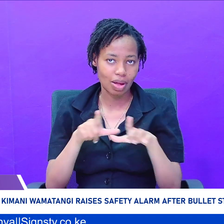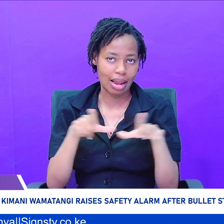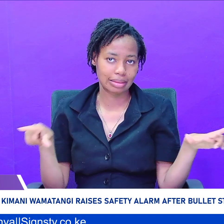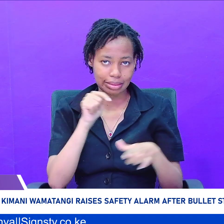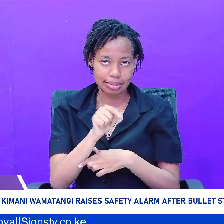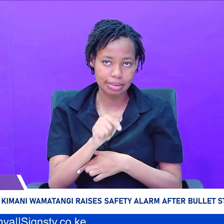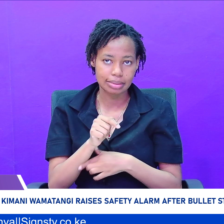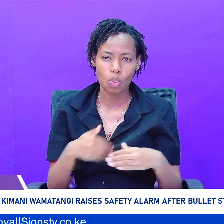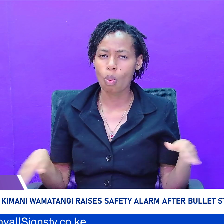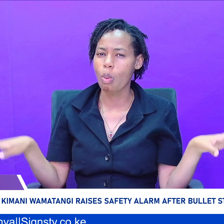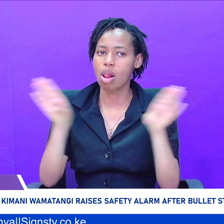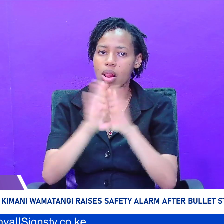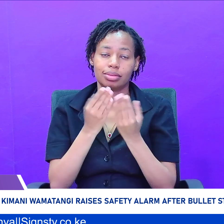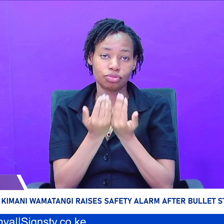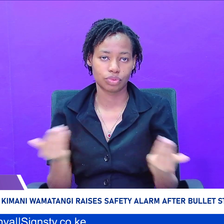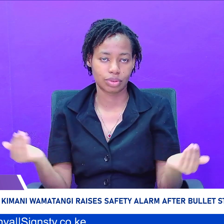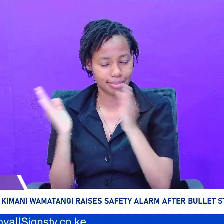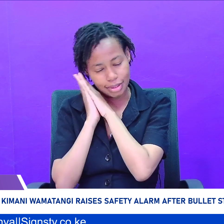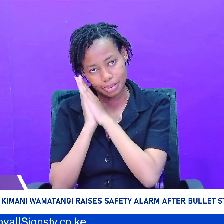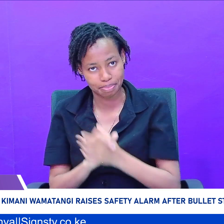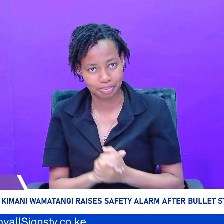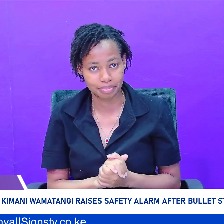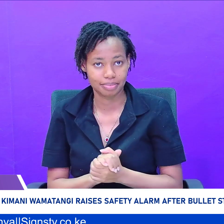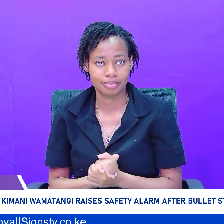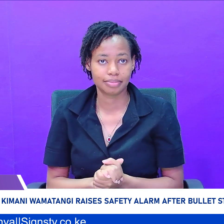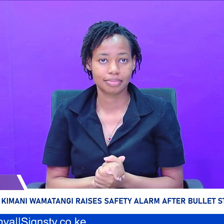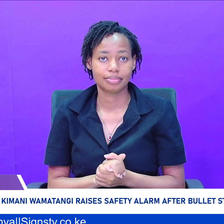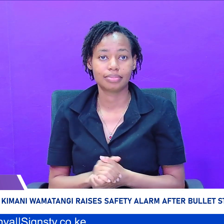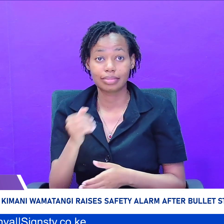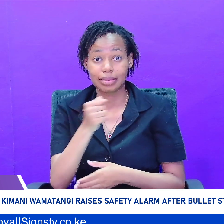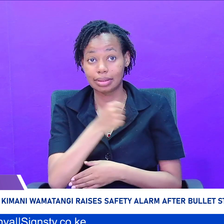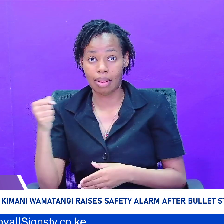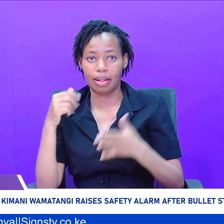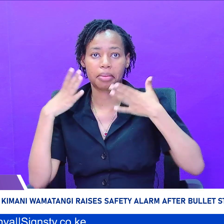before landing perilously close to a child's bed.